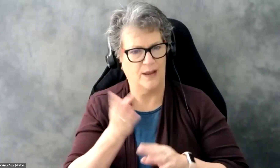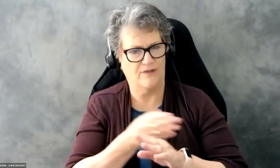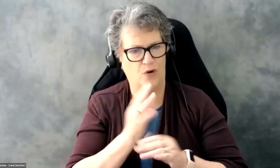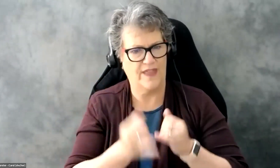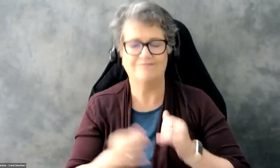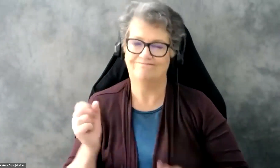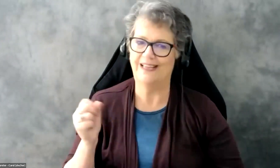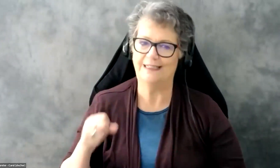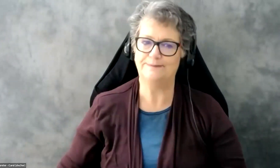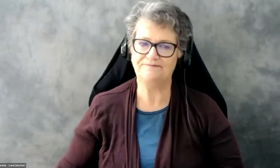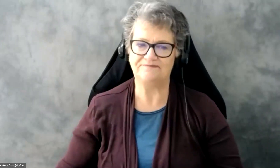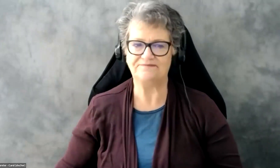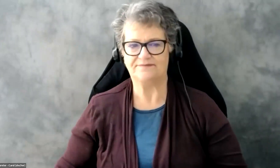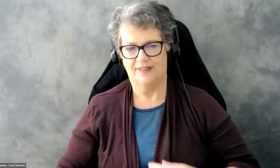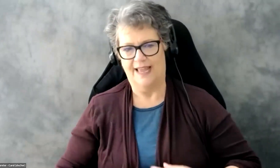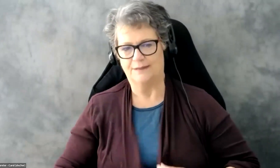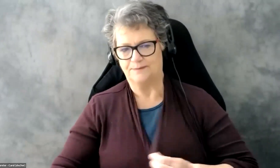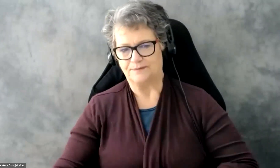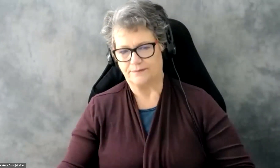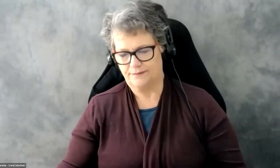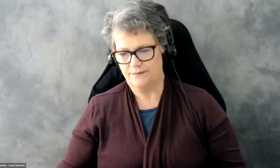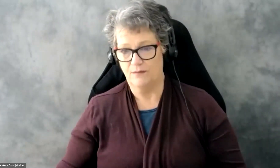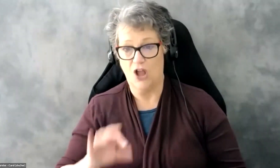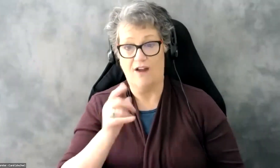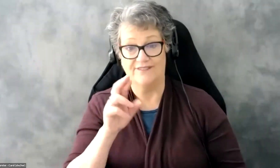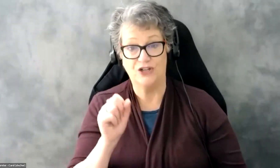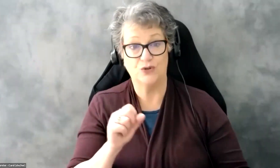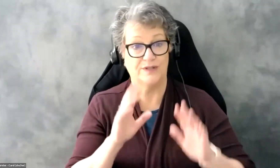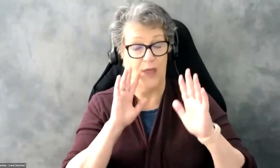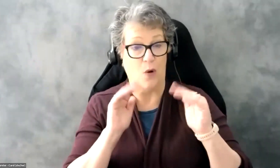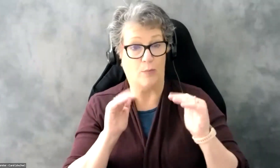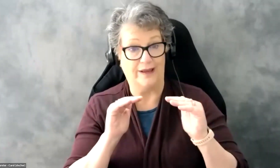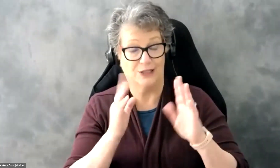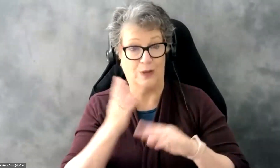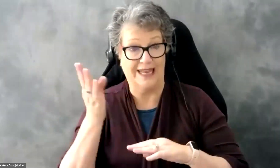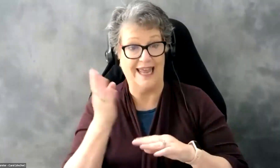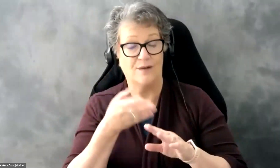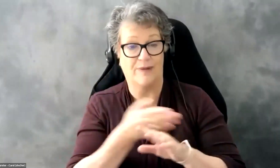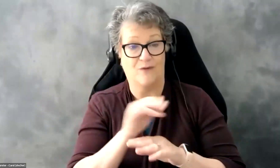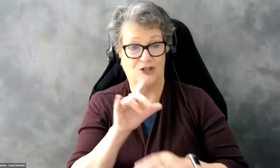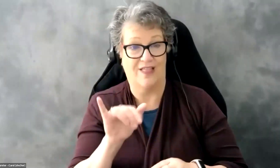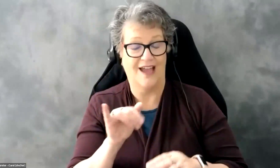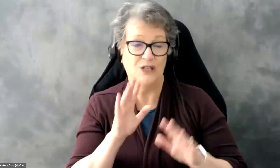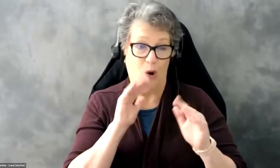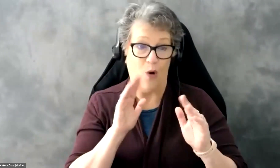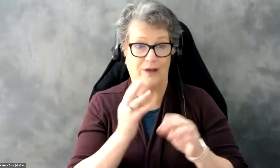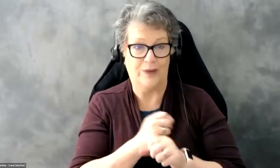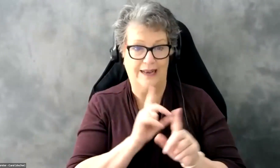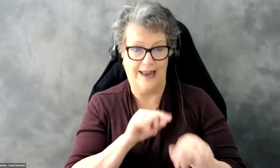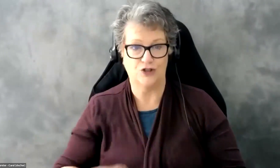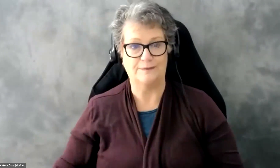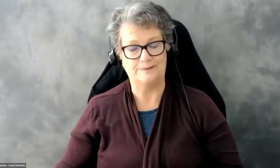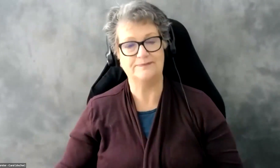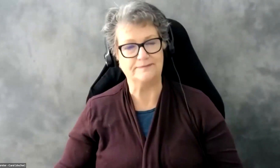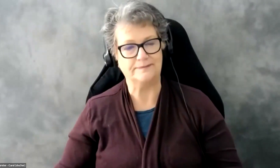Yeah, I was just saying our vendors are hoping to get it in before July, so we're hoping that we get an answer.